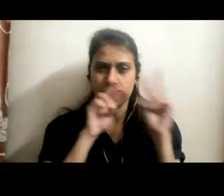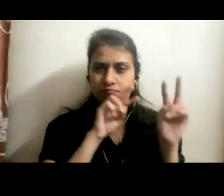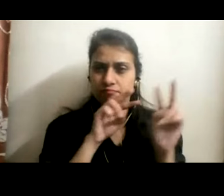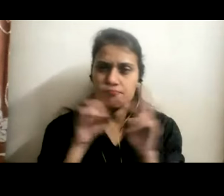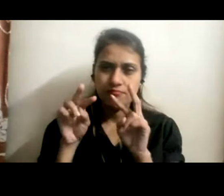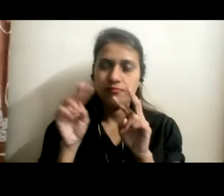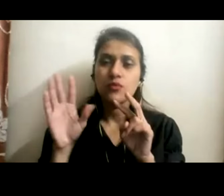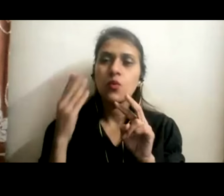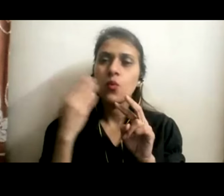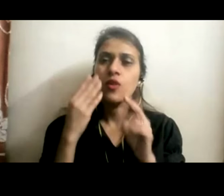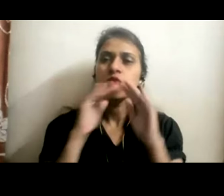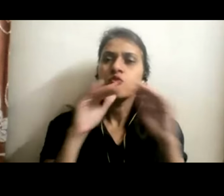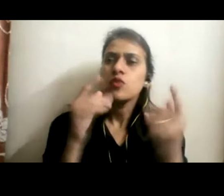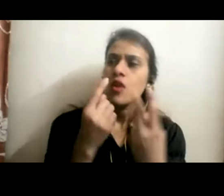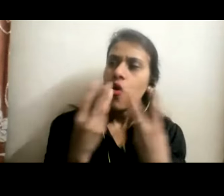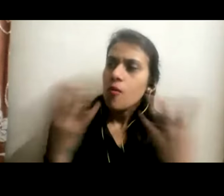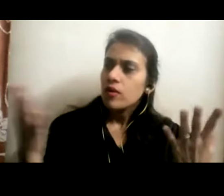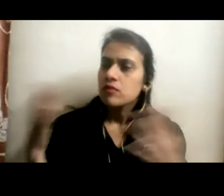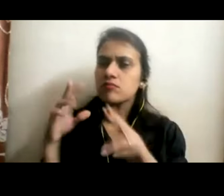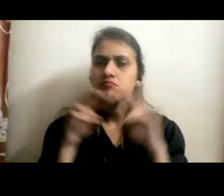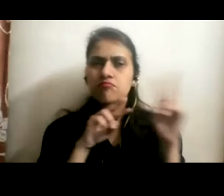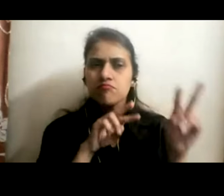observe how many students are there,